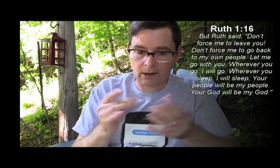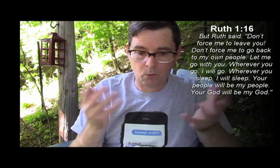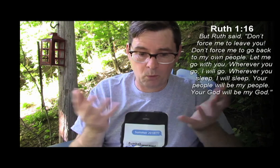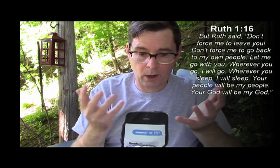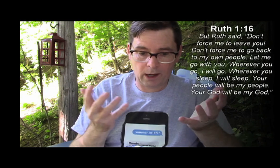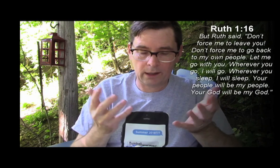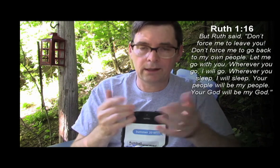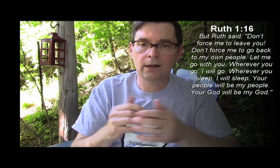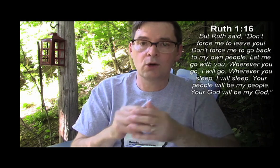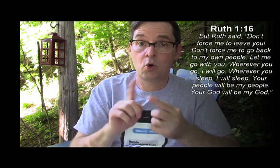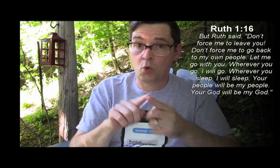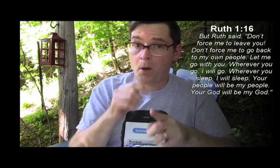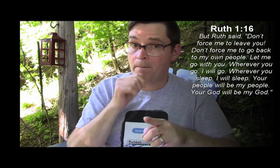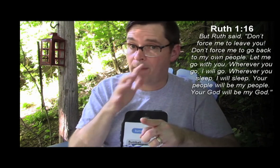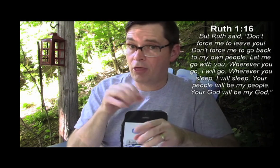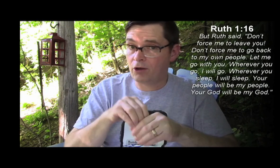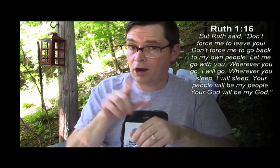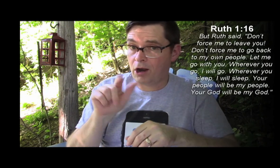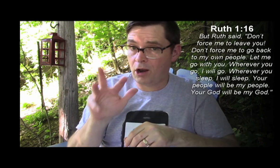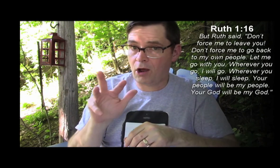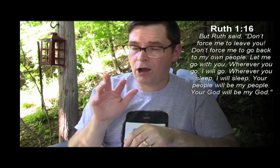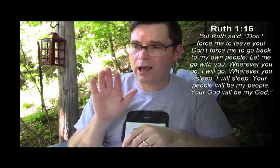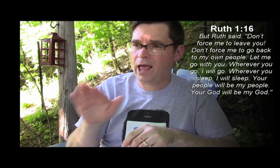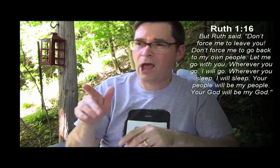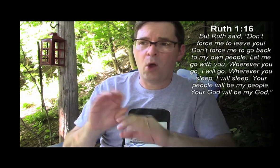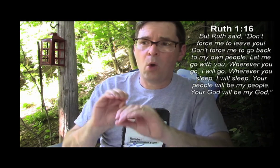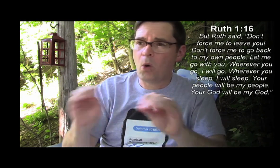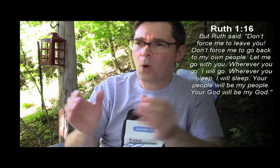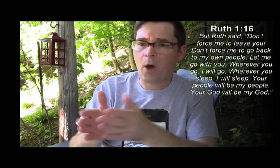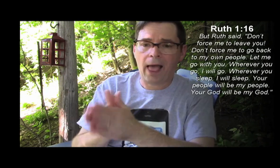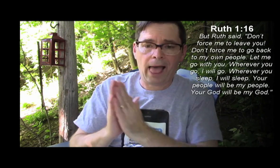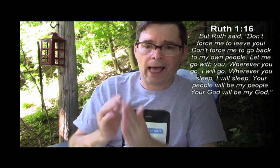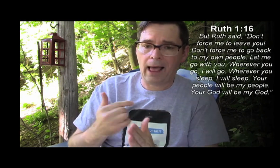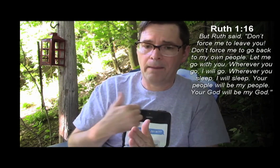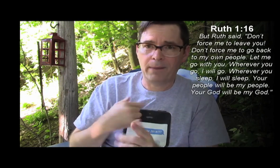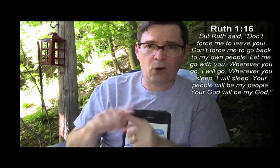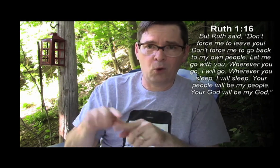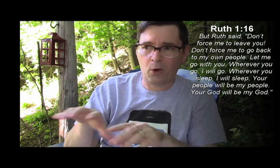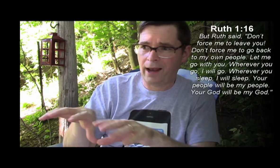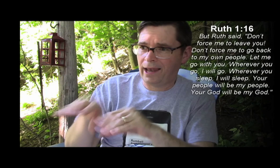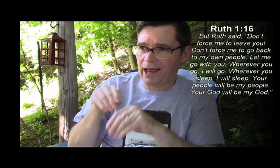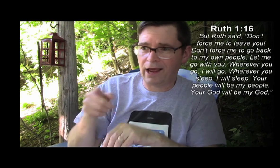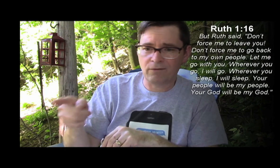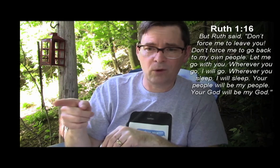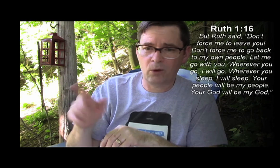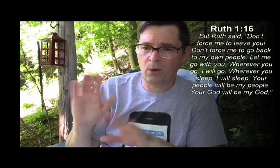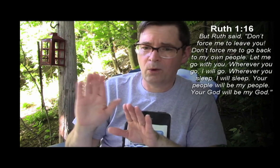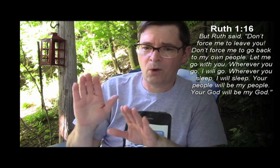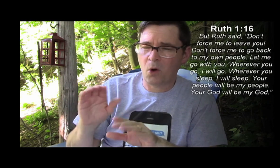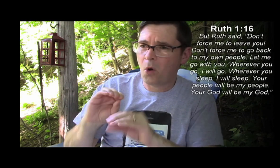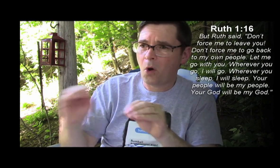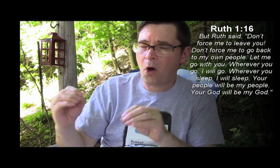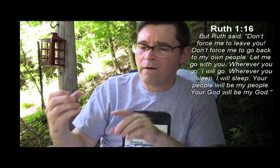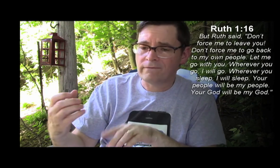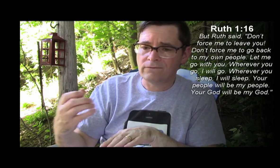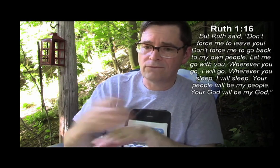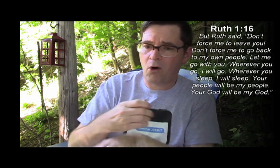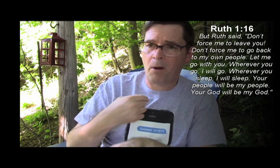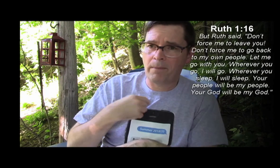says this to her mother-in-law. "Don't force me to leave you. Don't force me